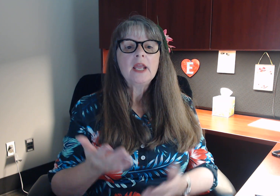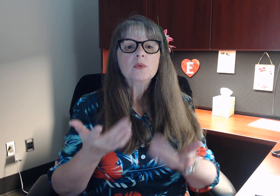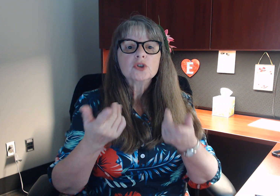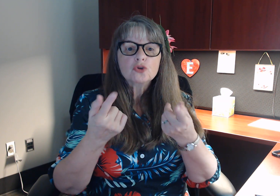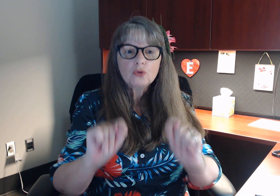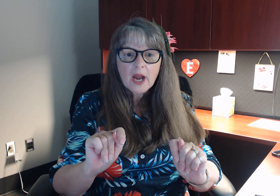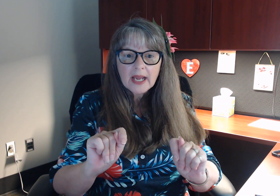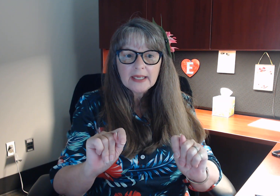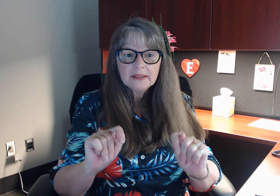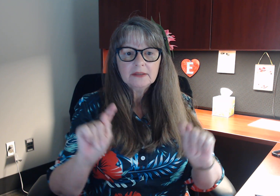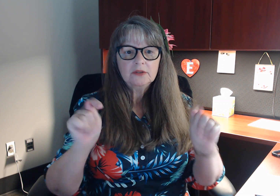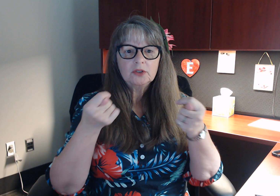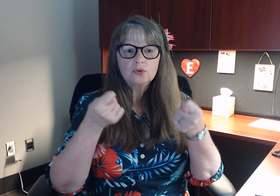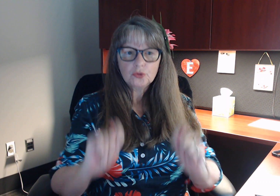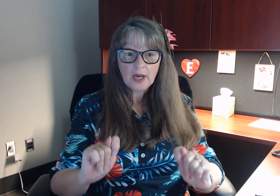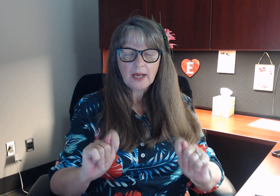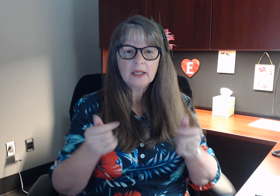was trying, so try,